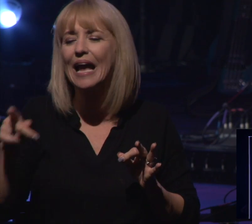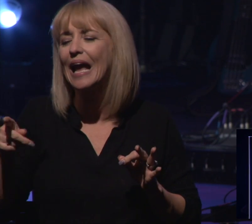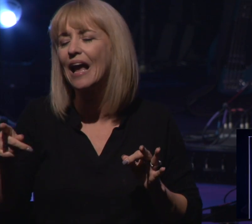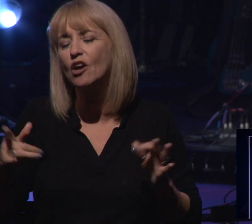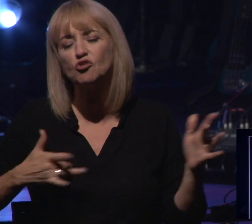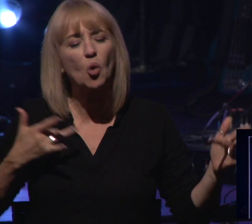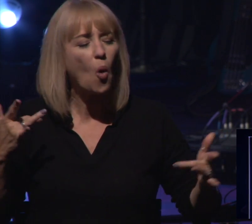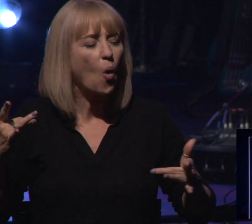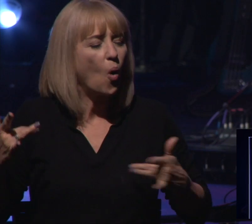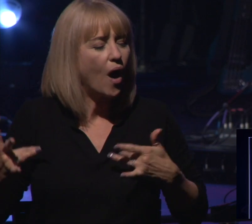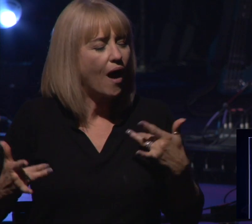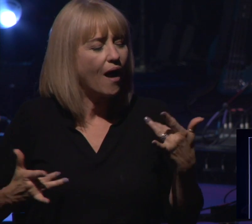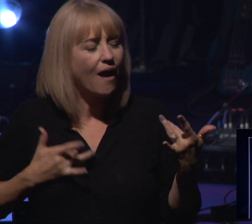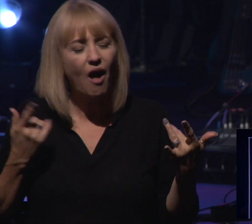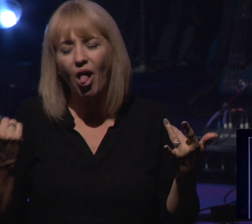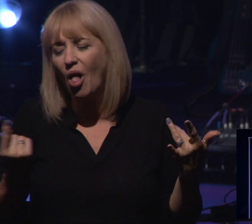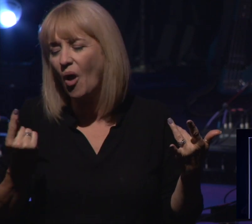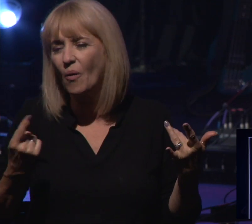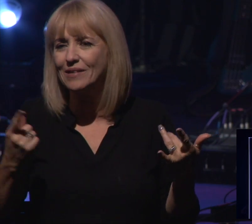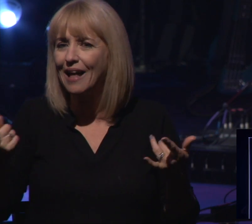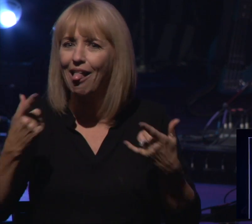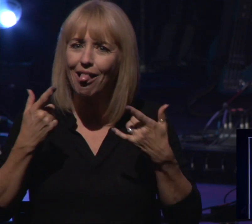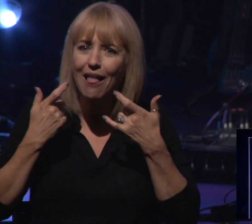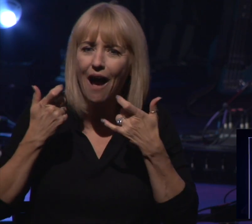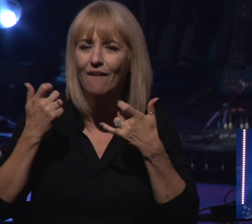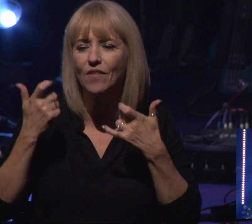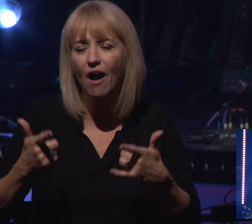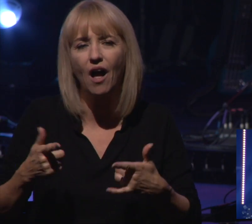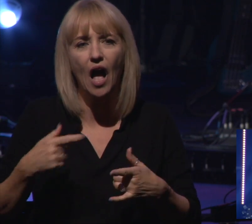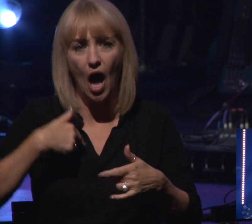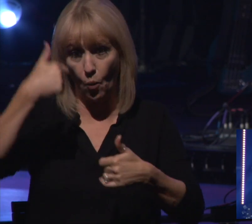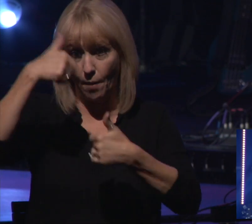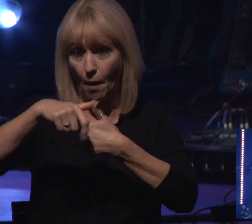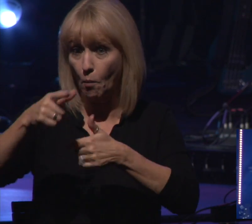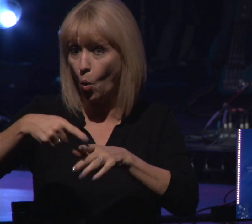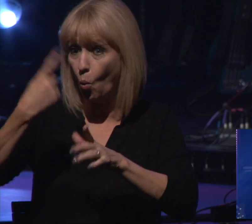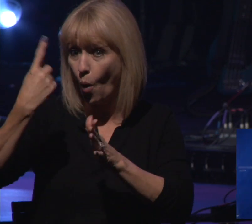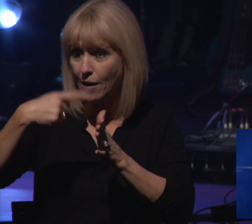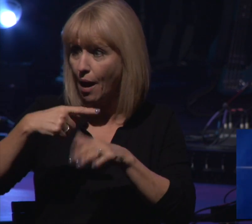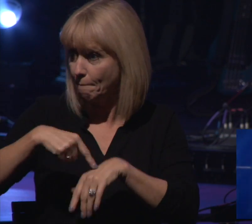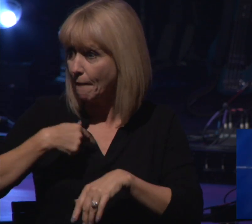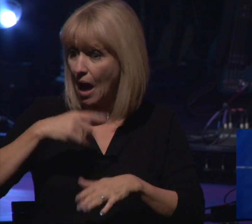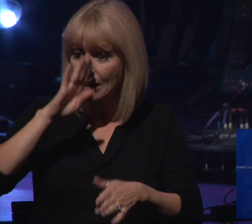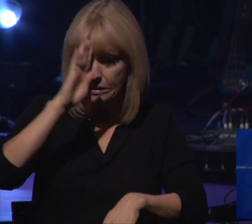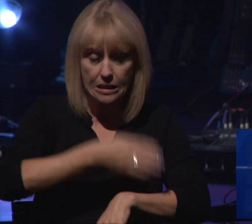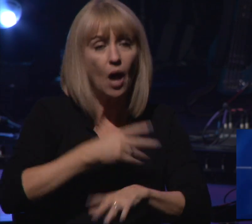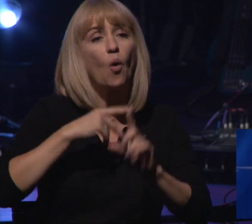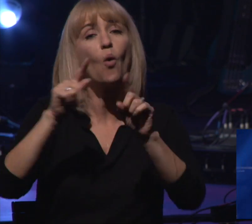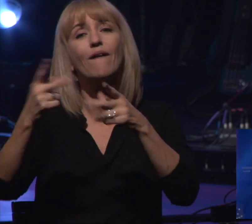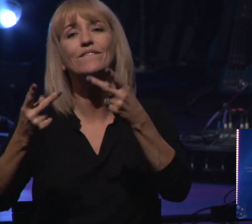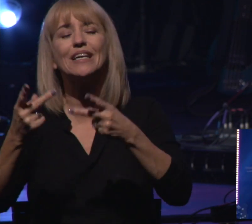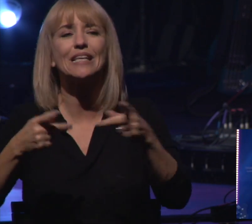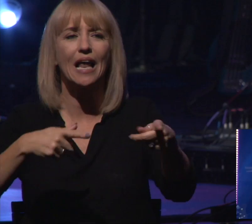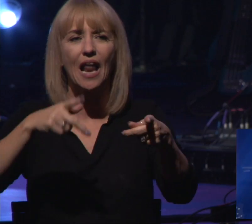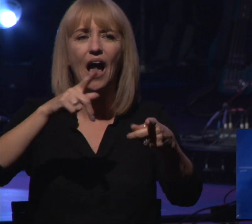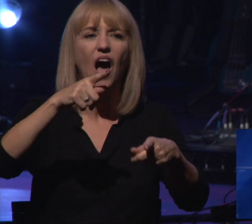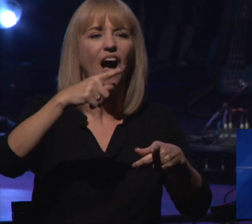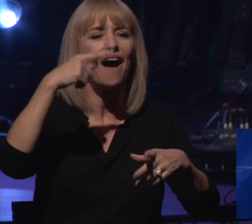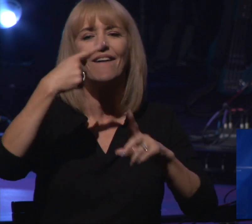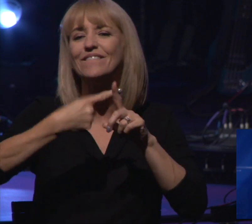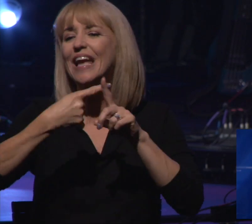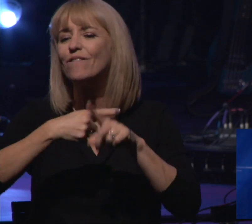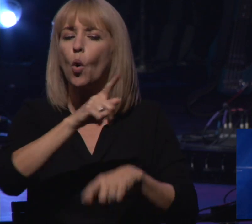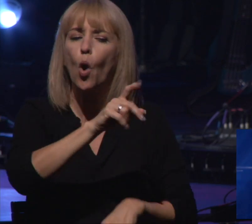simple about his life. He's the most joyful person I know. Would always laugh at anything. Remember when our kids were there, and Joseph got a really bad fever, and Jean